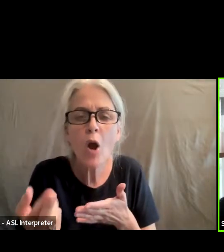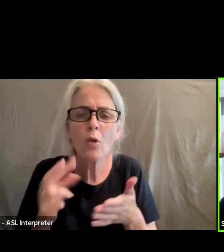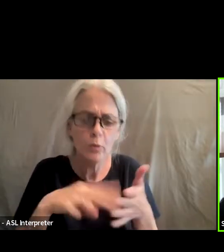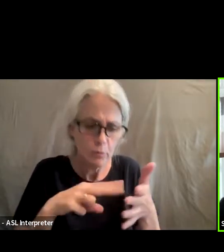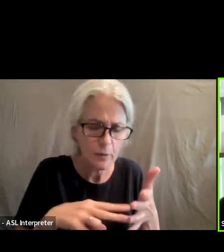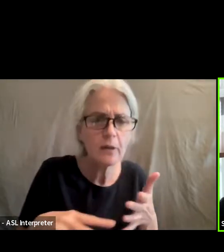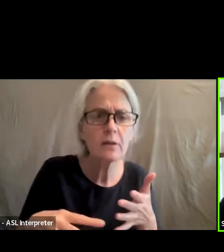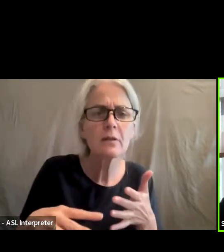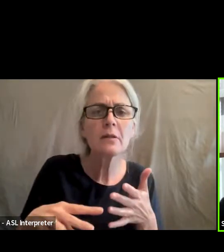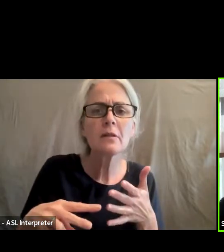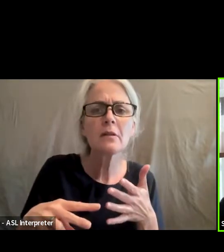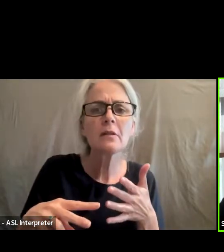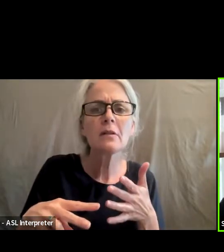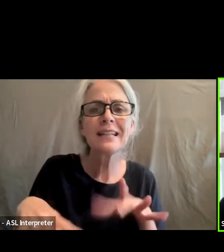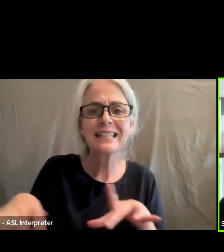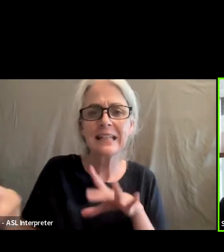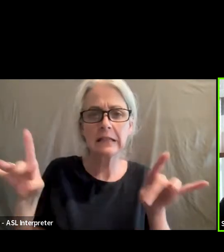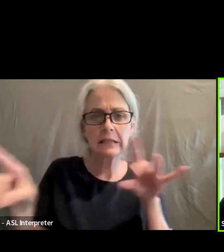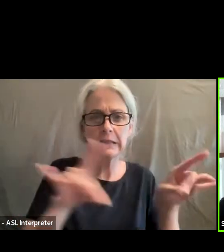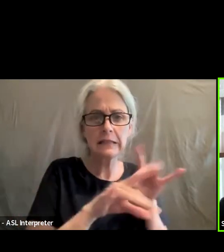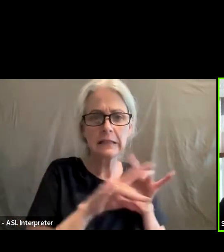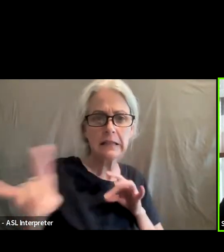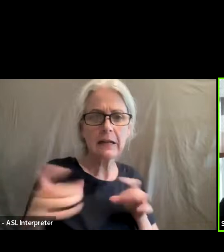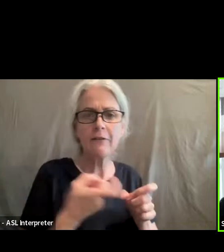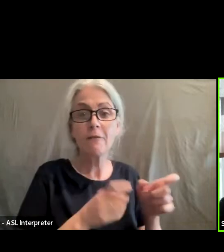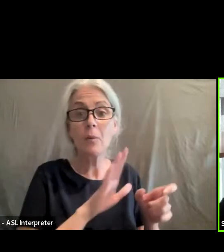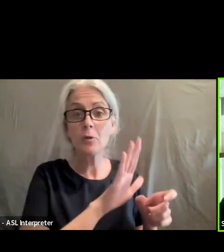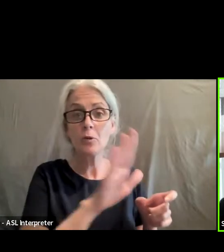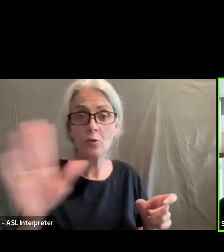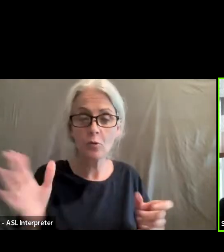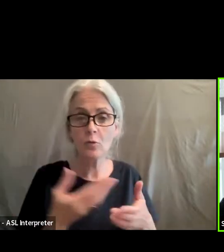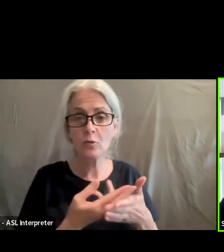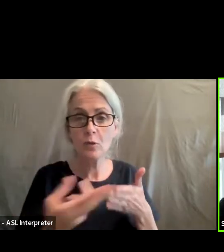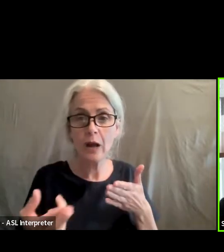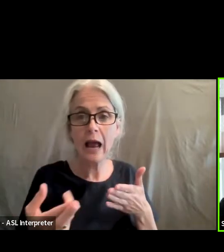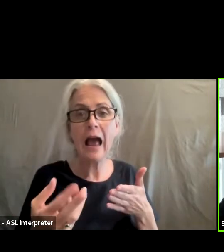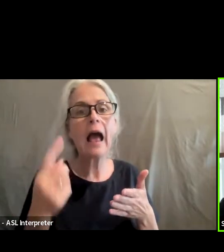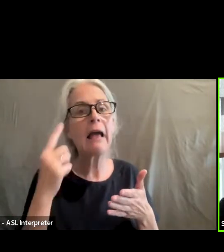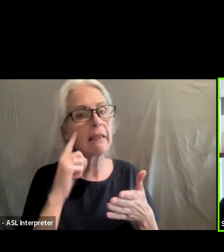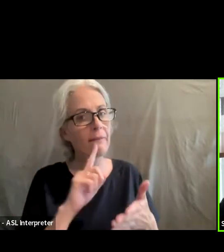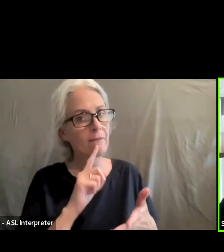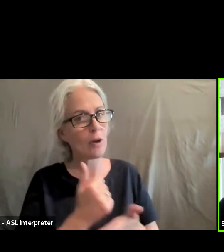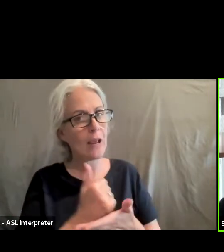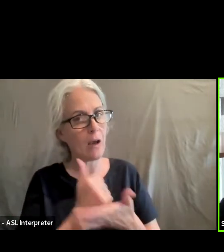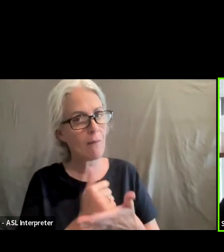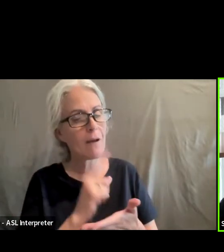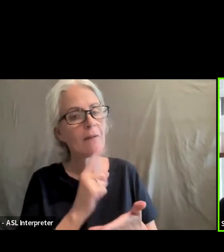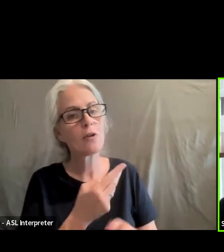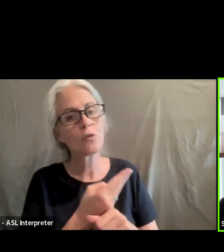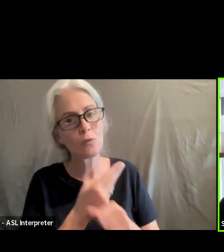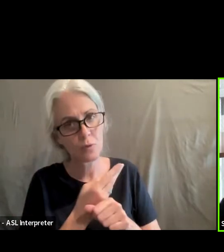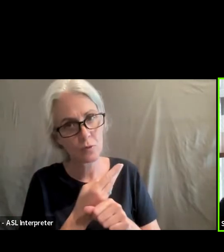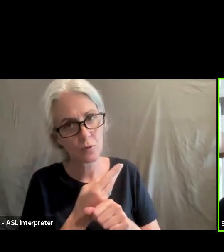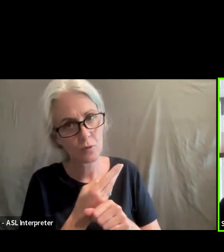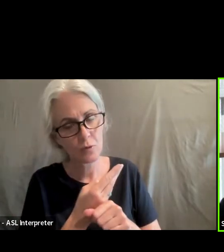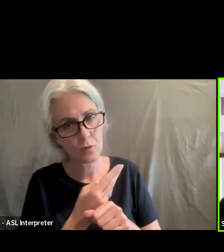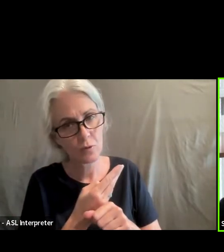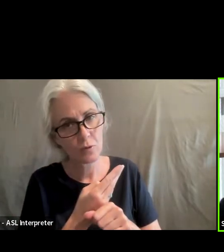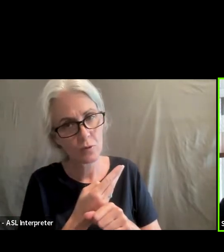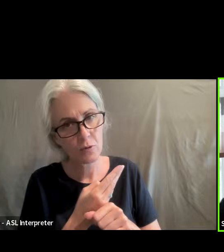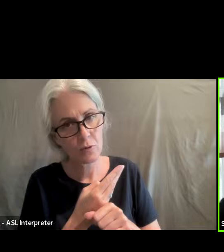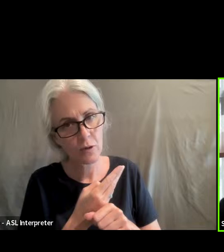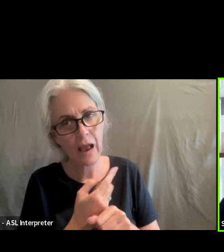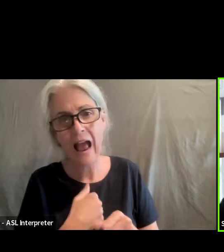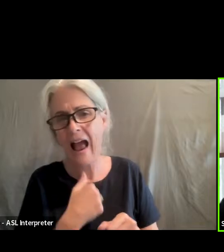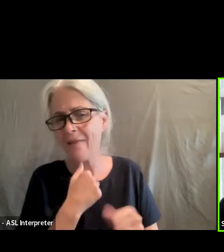it. You take pieces of what you learn from each part of it. I think that's very helpful and that's very useful. I'm not